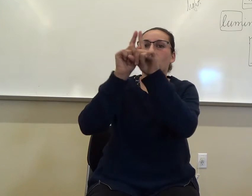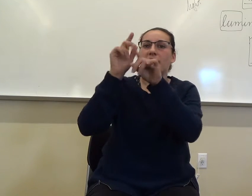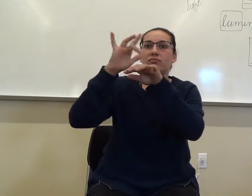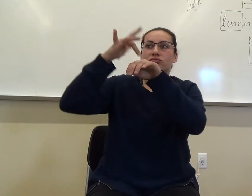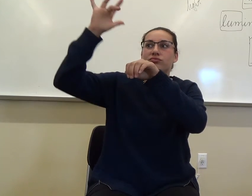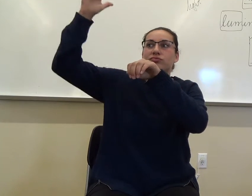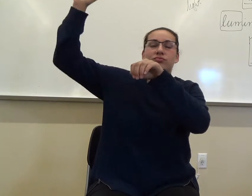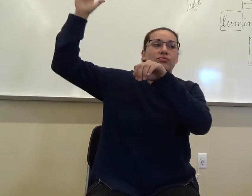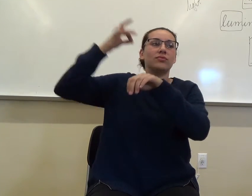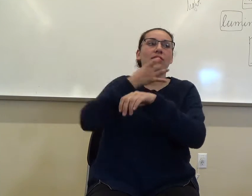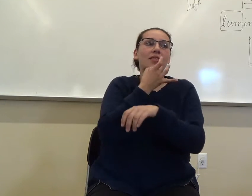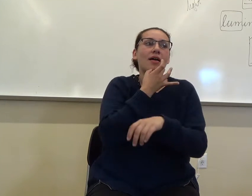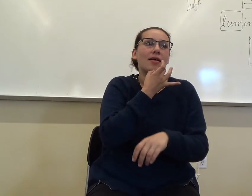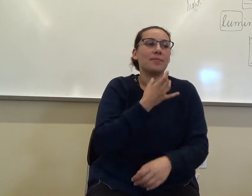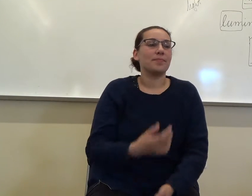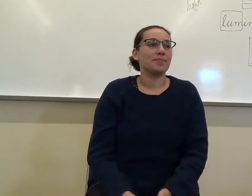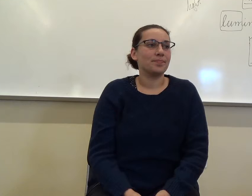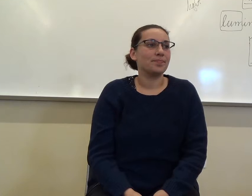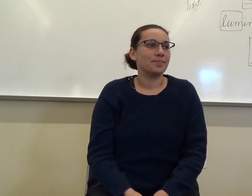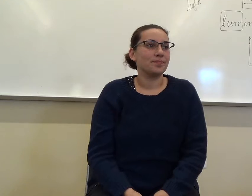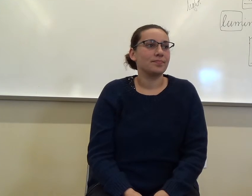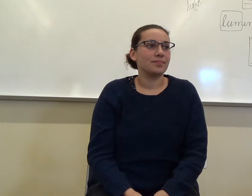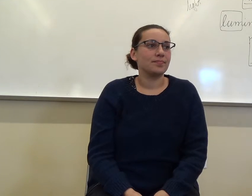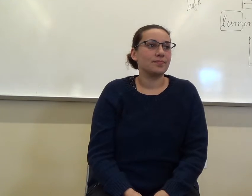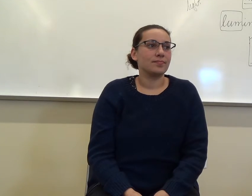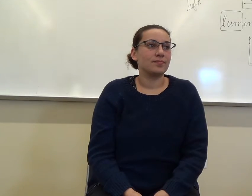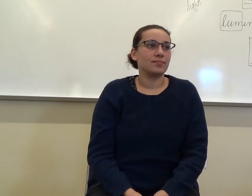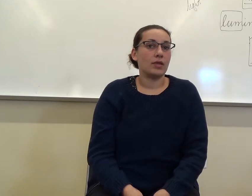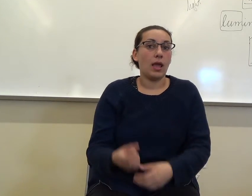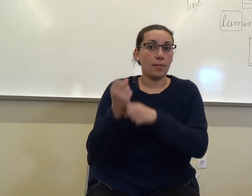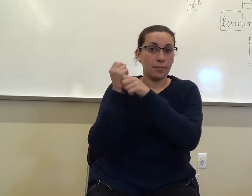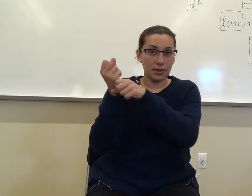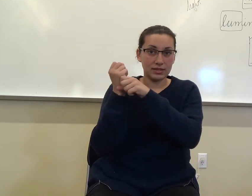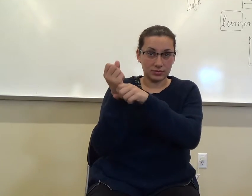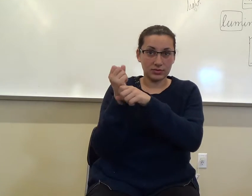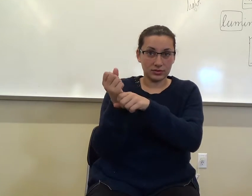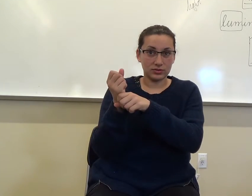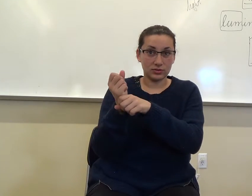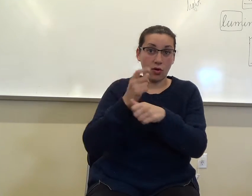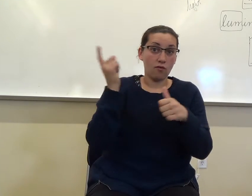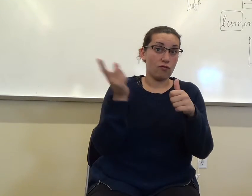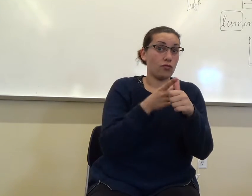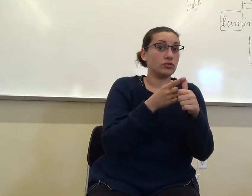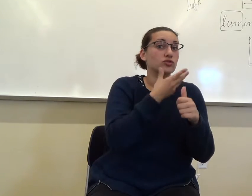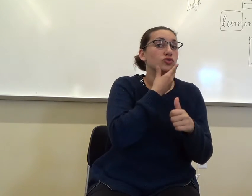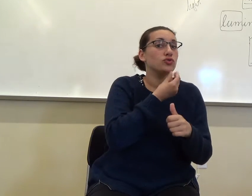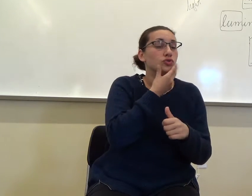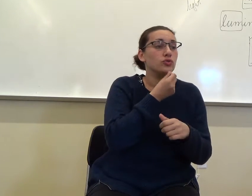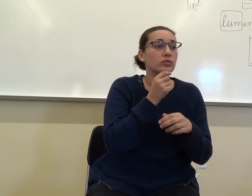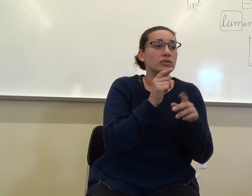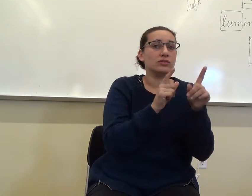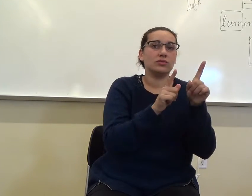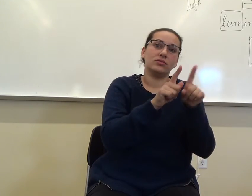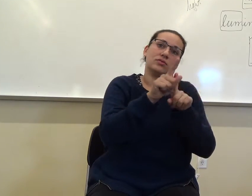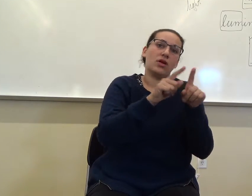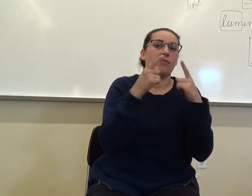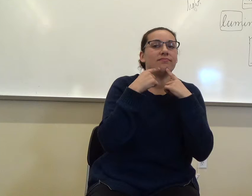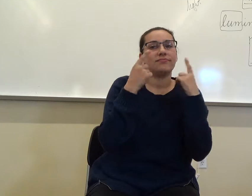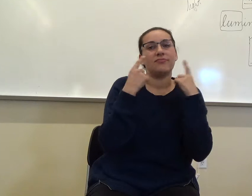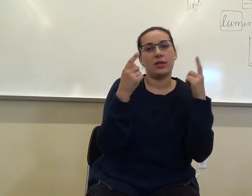okay? So, yeah, who became baseball's first Jewish star. So, baseball